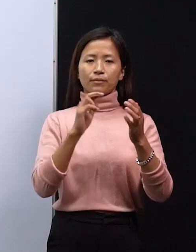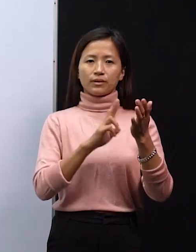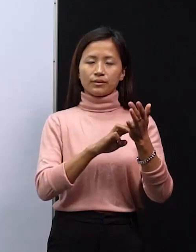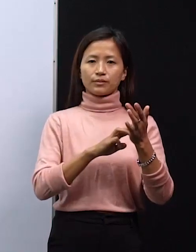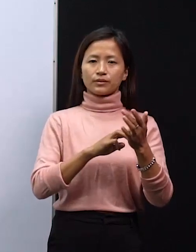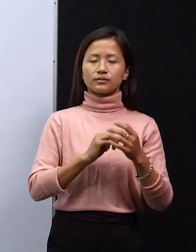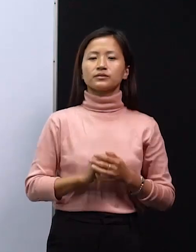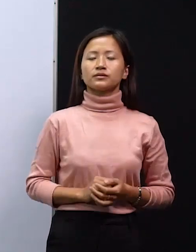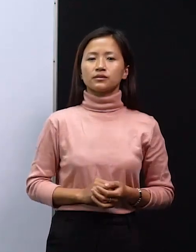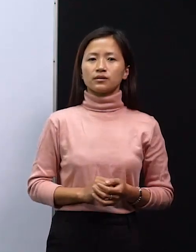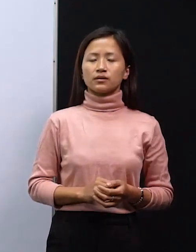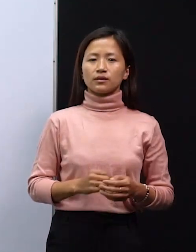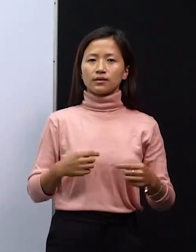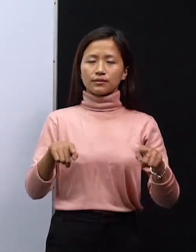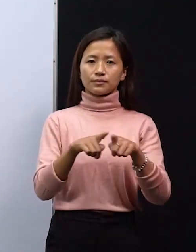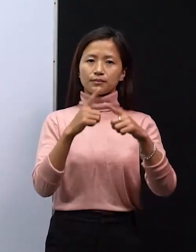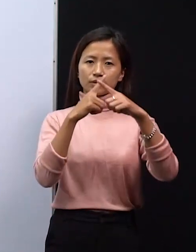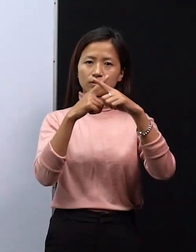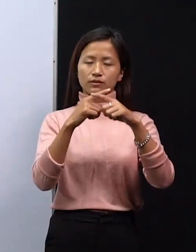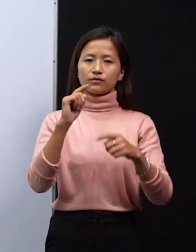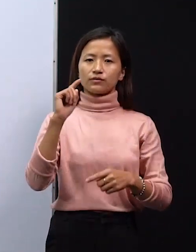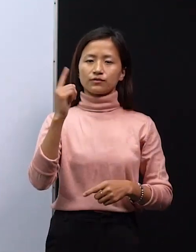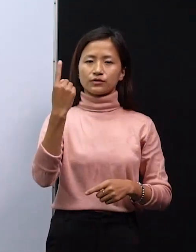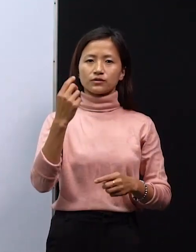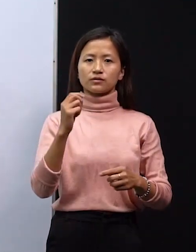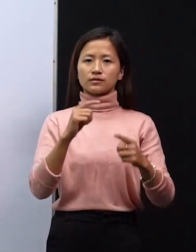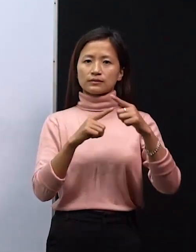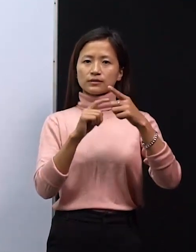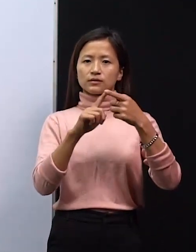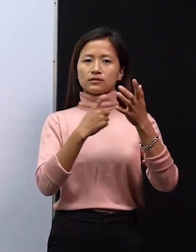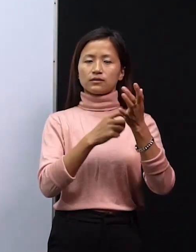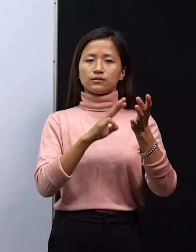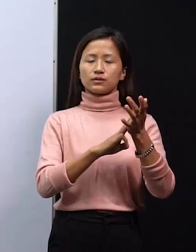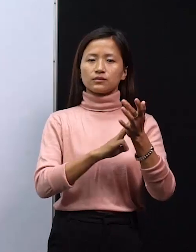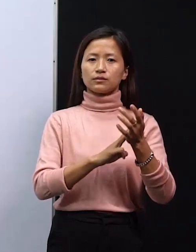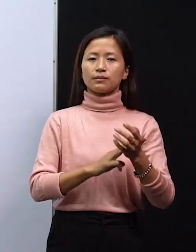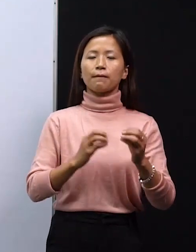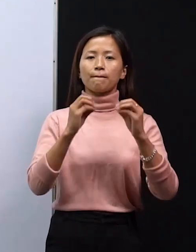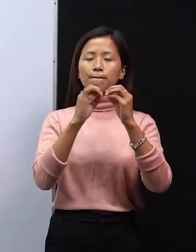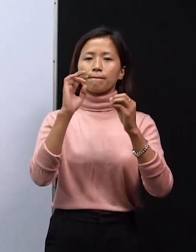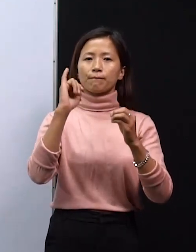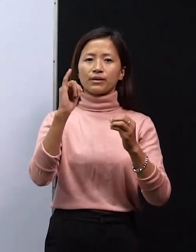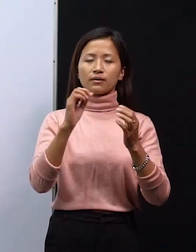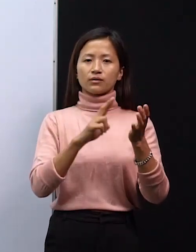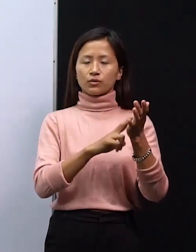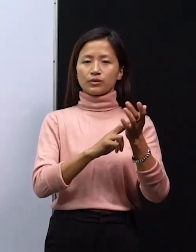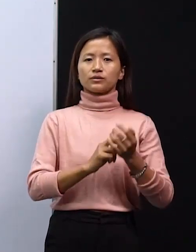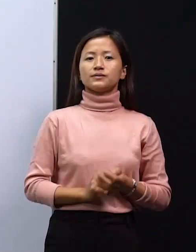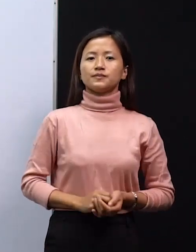term and multiply it with the first term of the second binomial. Okay, so we'll write it like